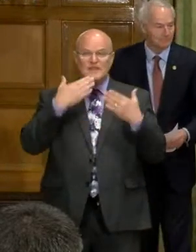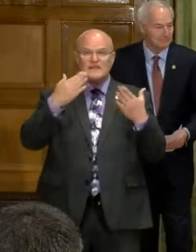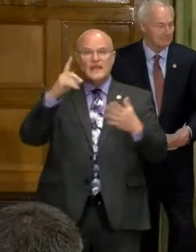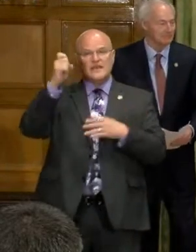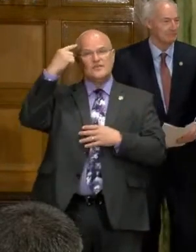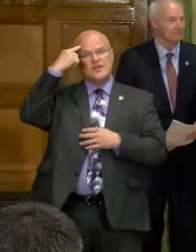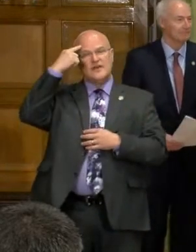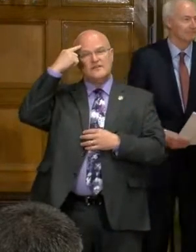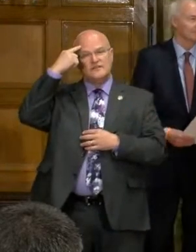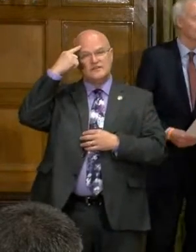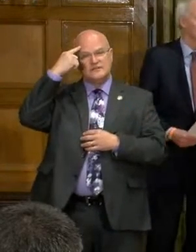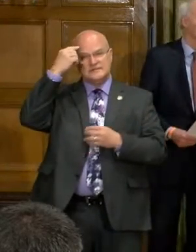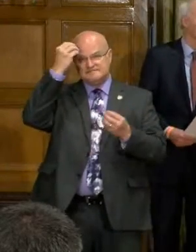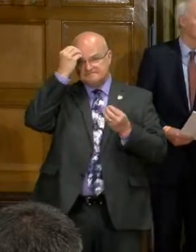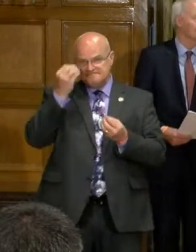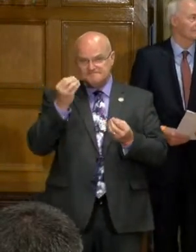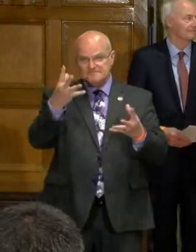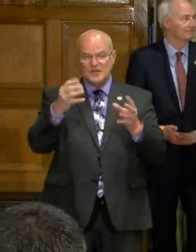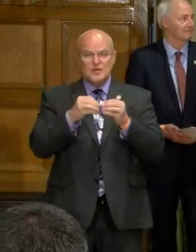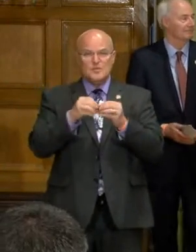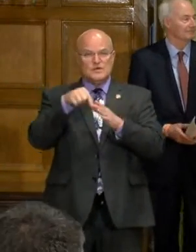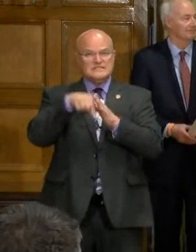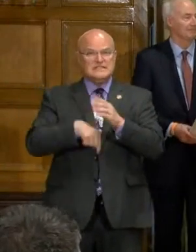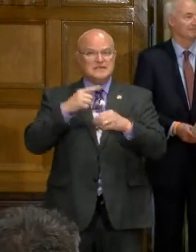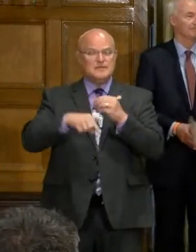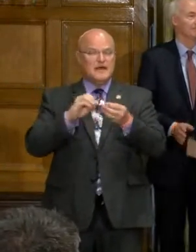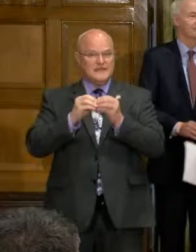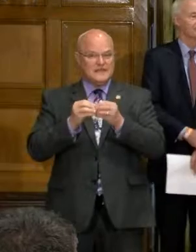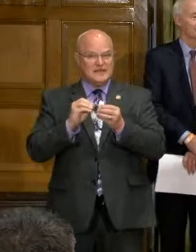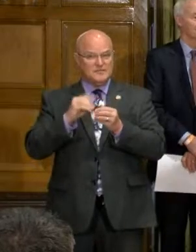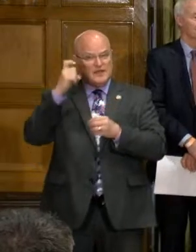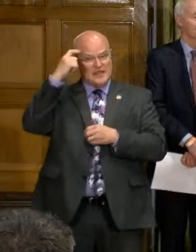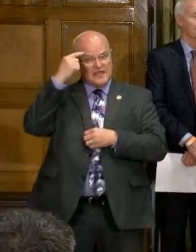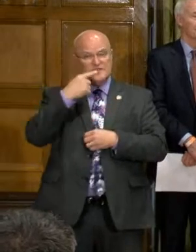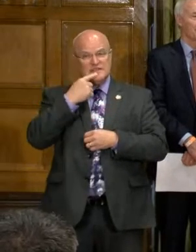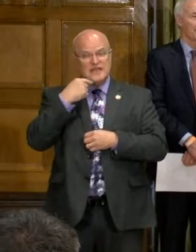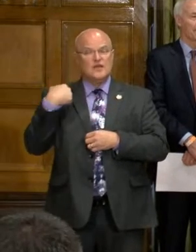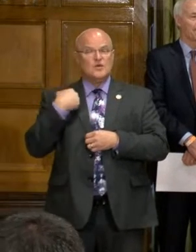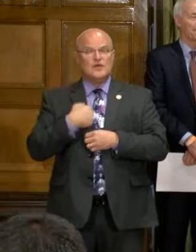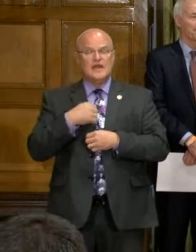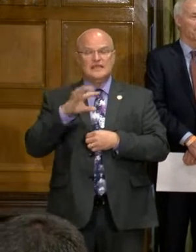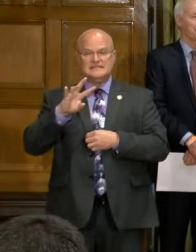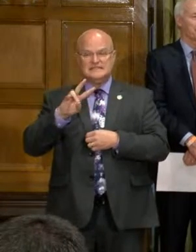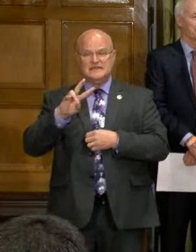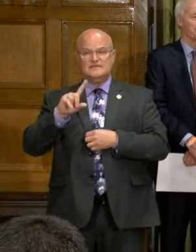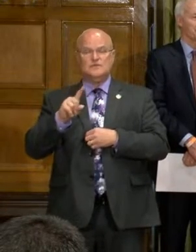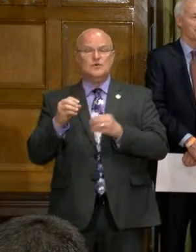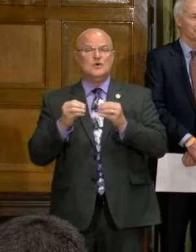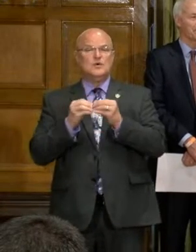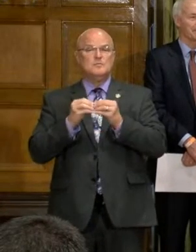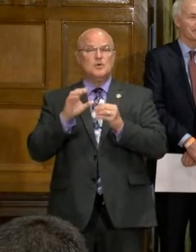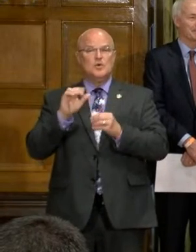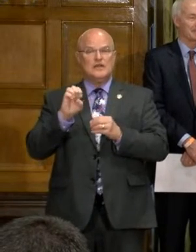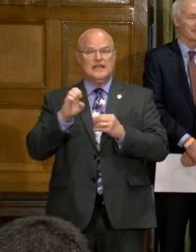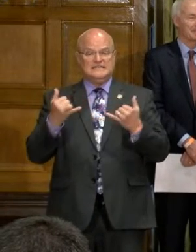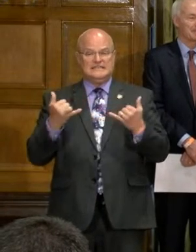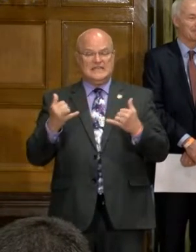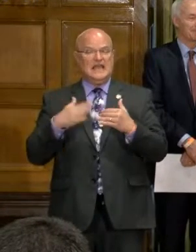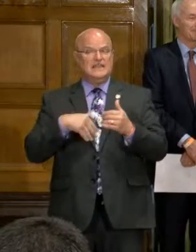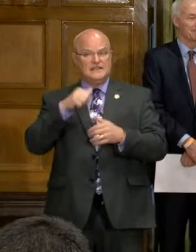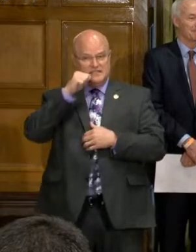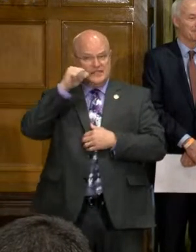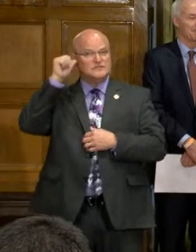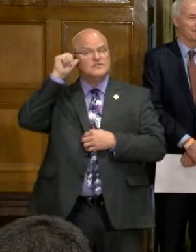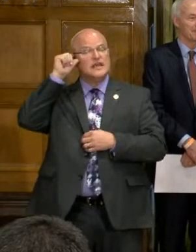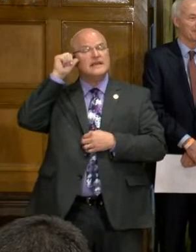Thank you, Governor. Just to give a little bit more detail on those numbers, as the Governor mentioned, we have had 71 more cases today than